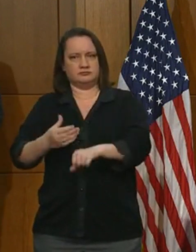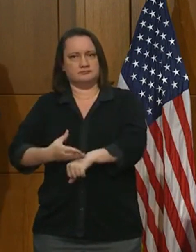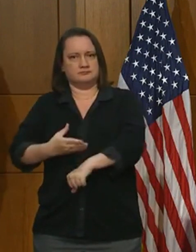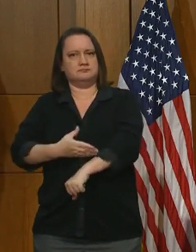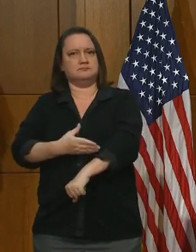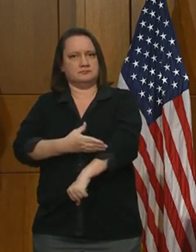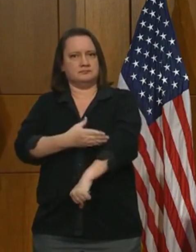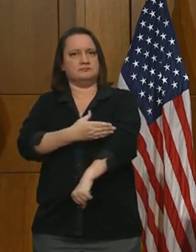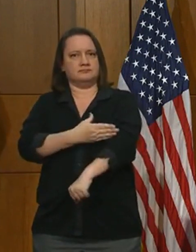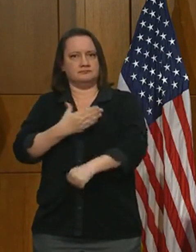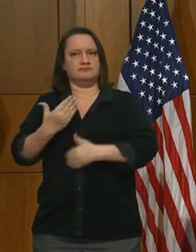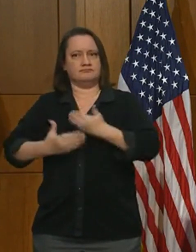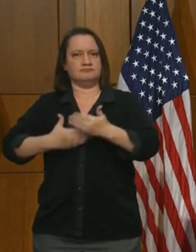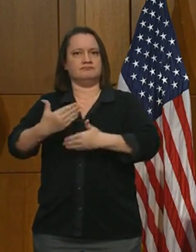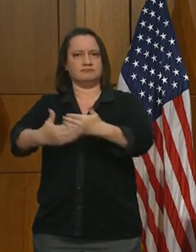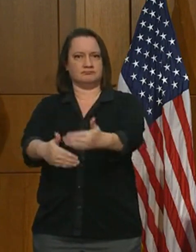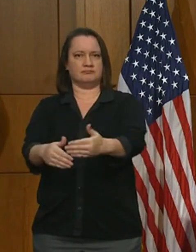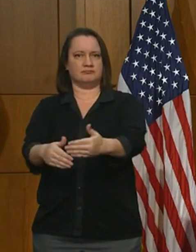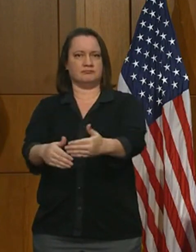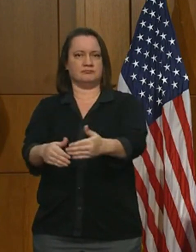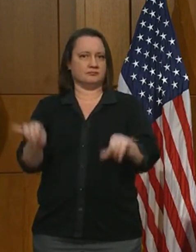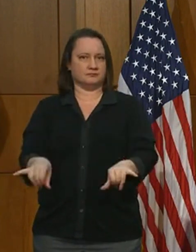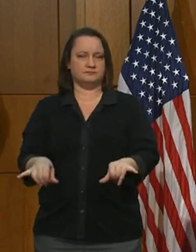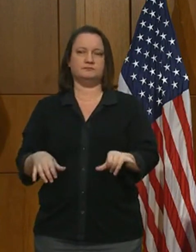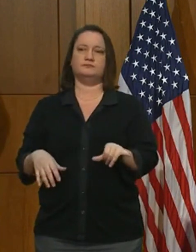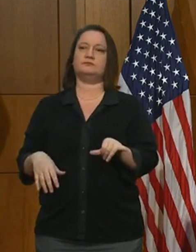improving, if you will, and also